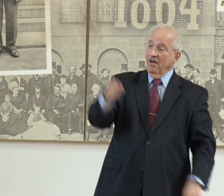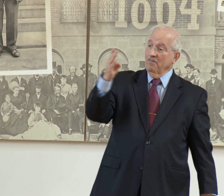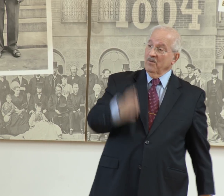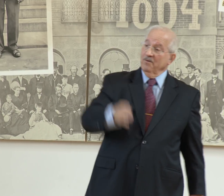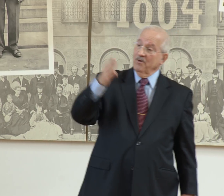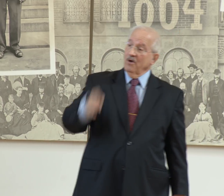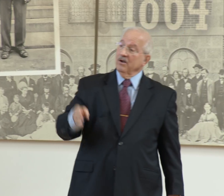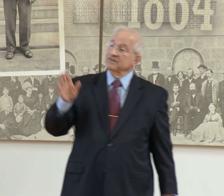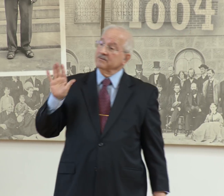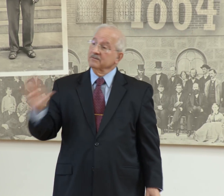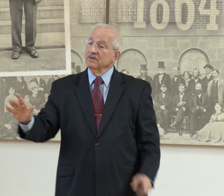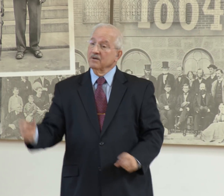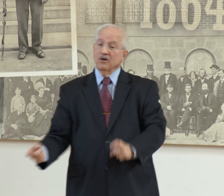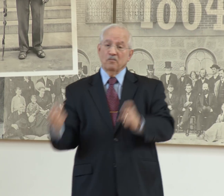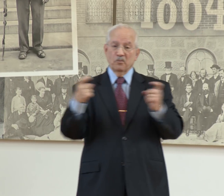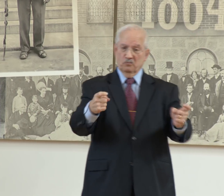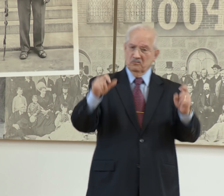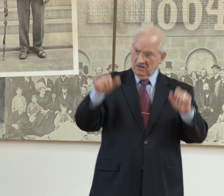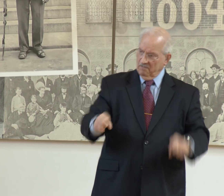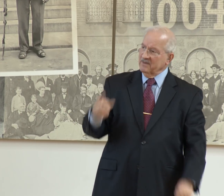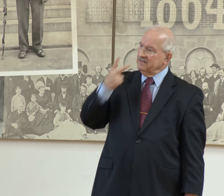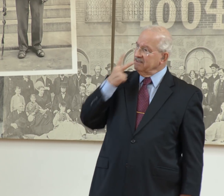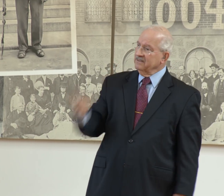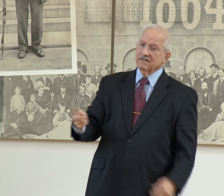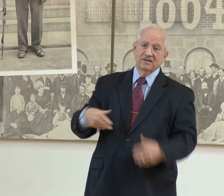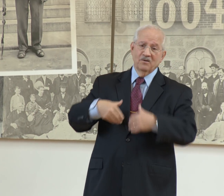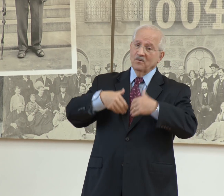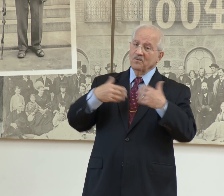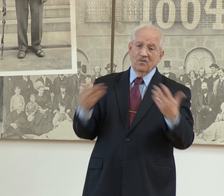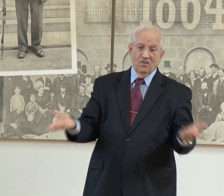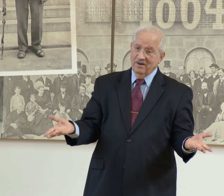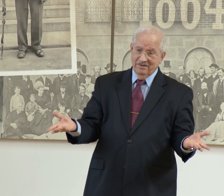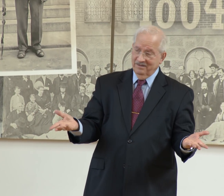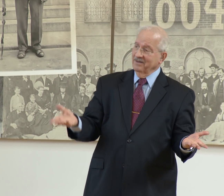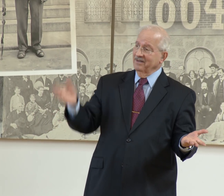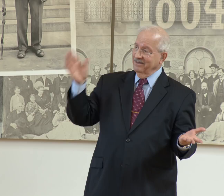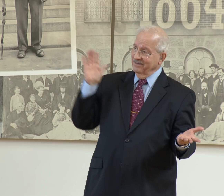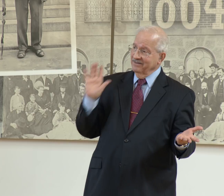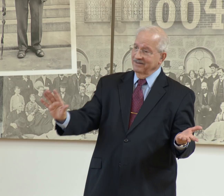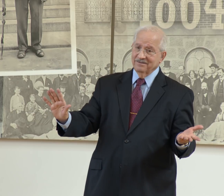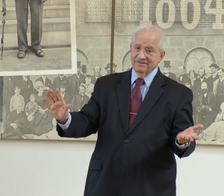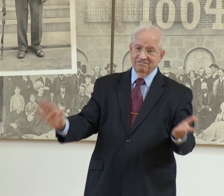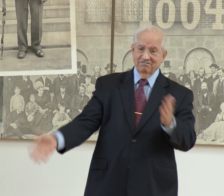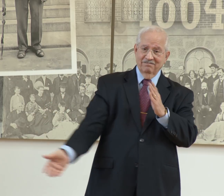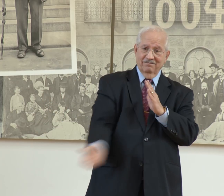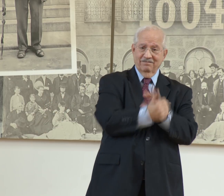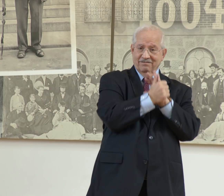created profound performances that educated as well,